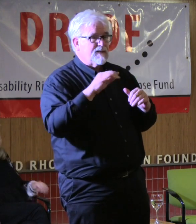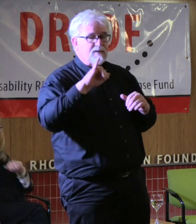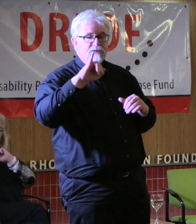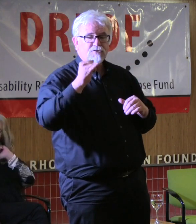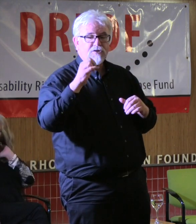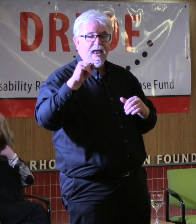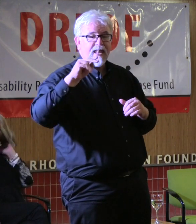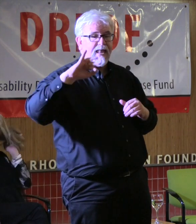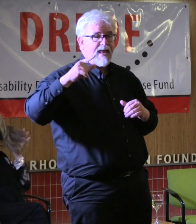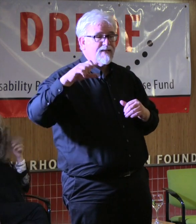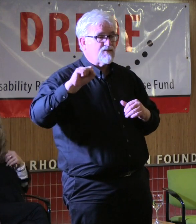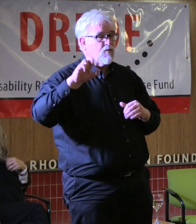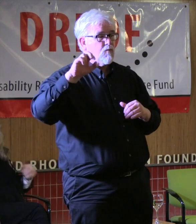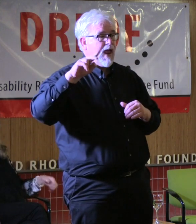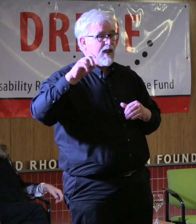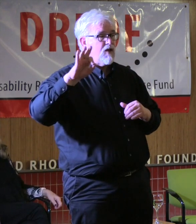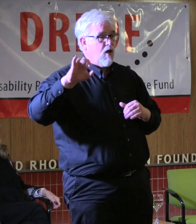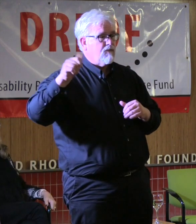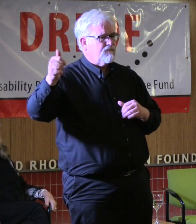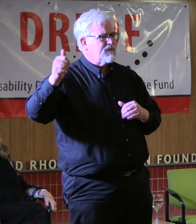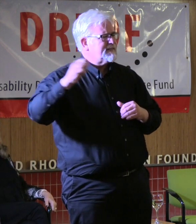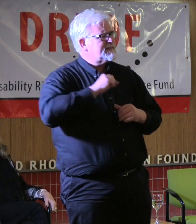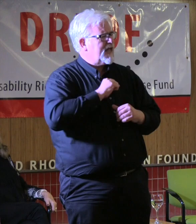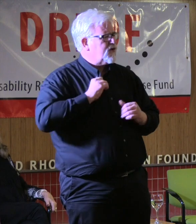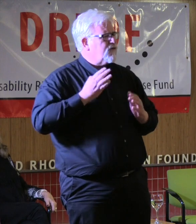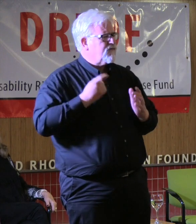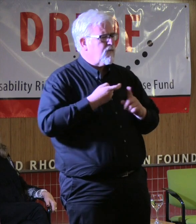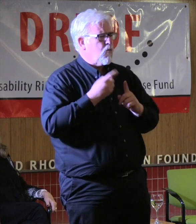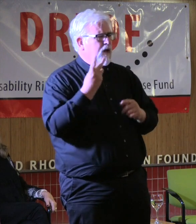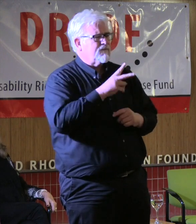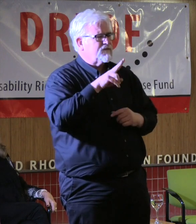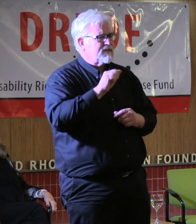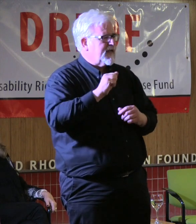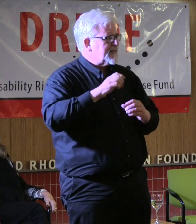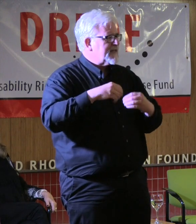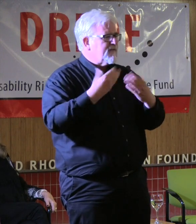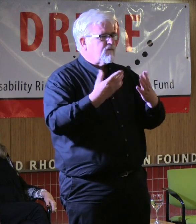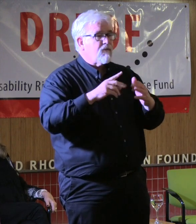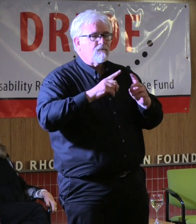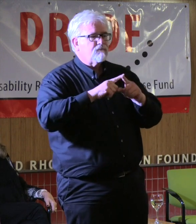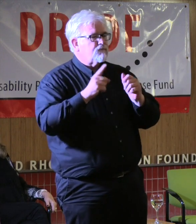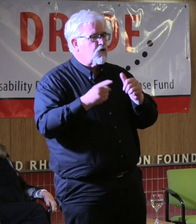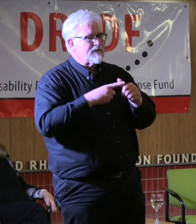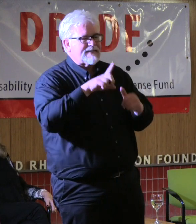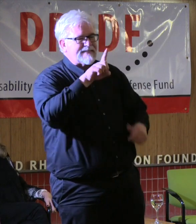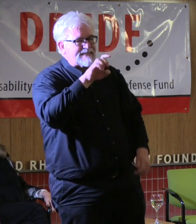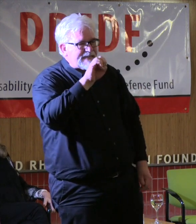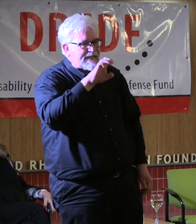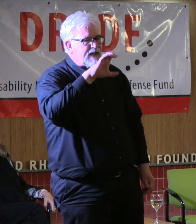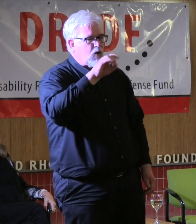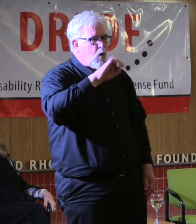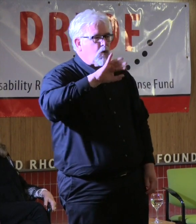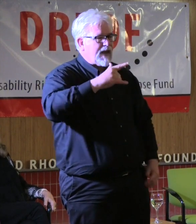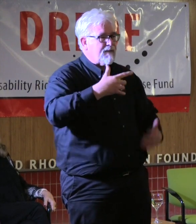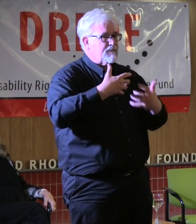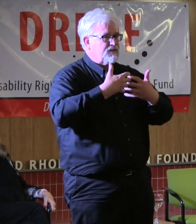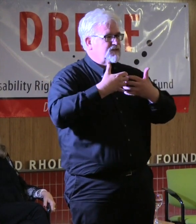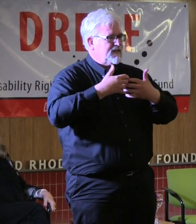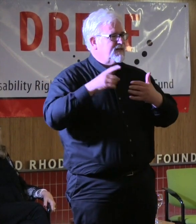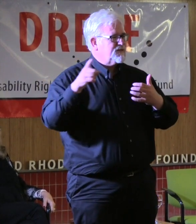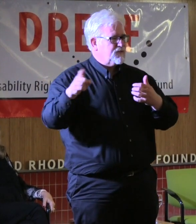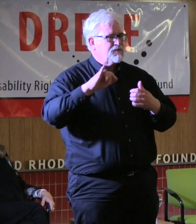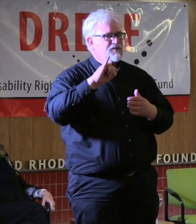Randolph, who was a senator from West Virginia, and I delivered the first decoding machine to Jimmy Carter in the White